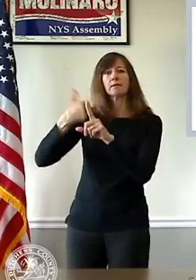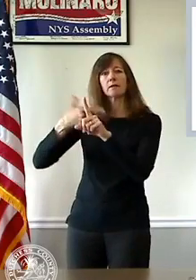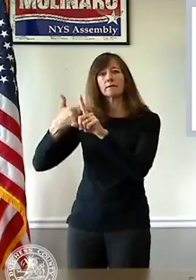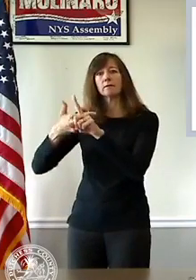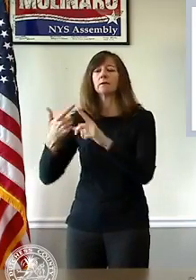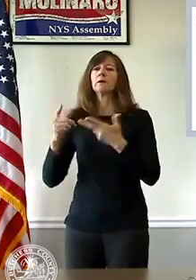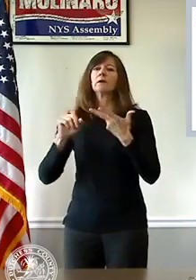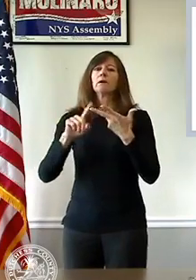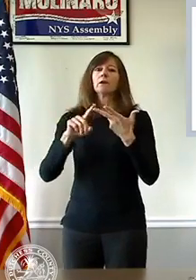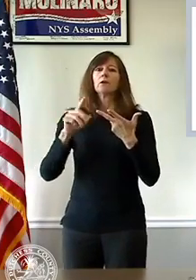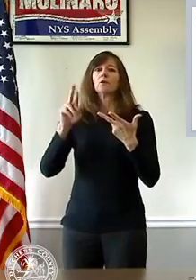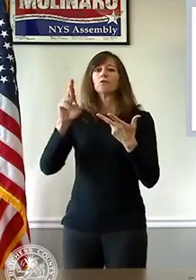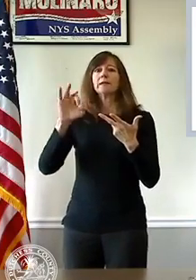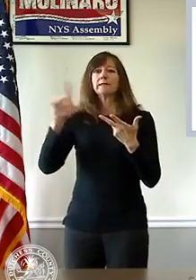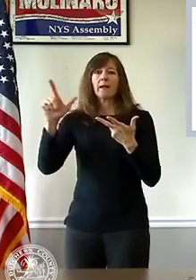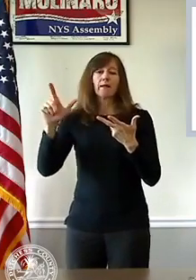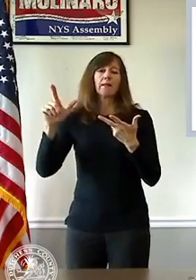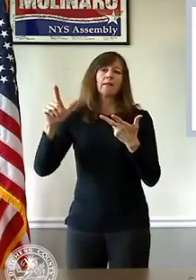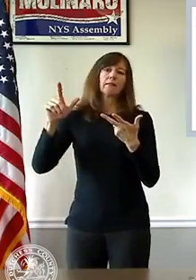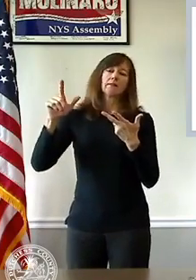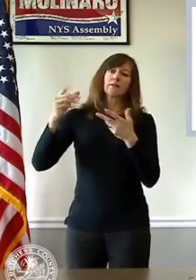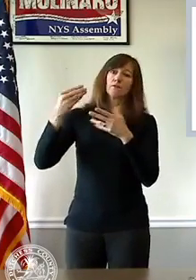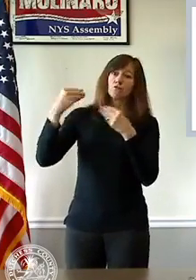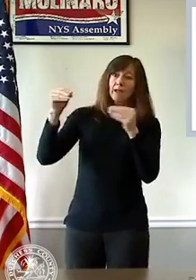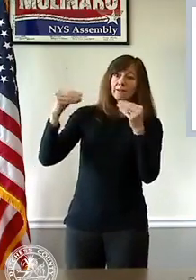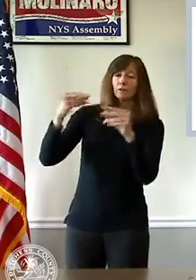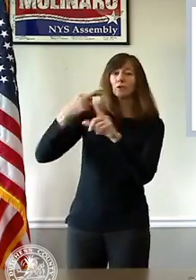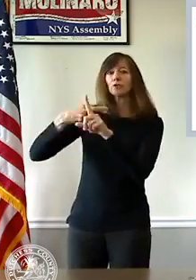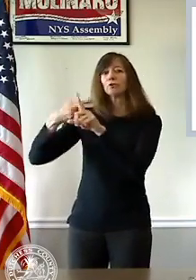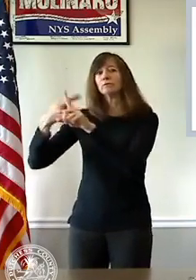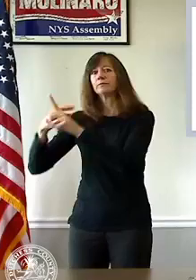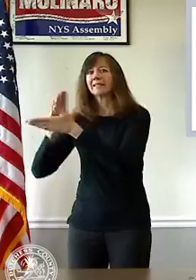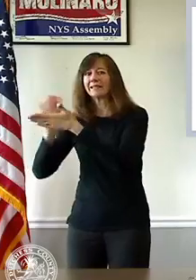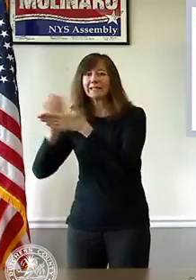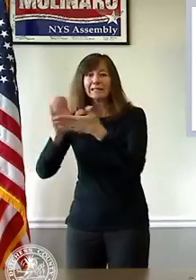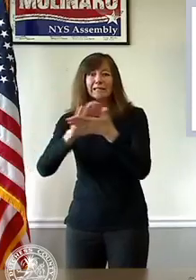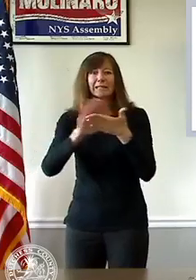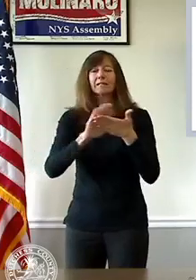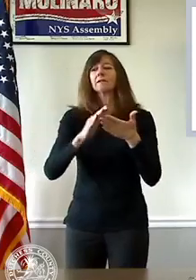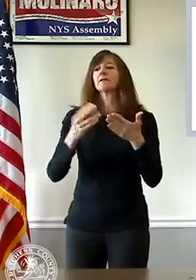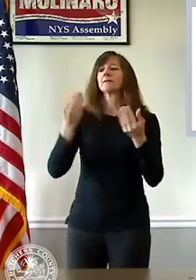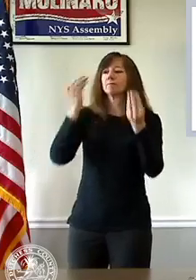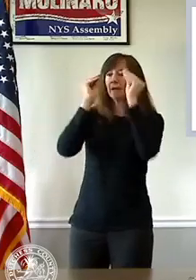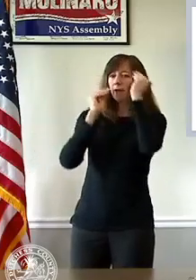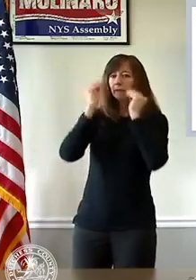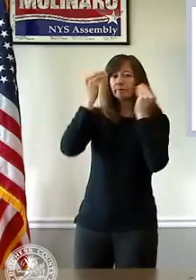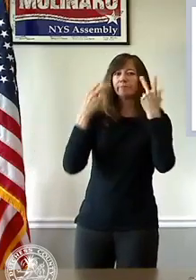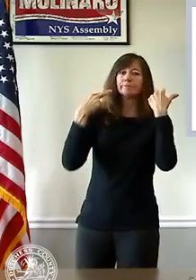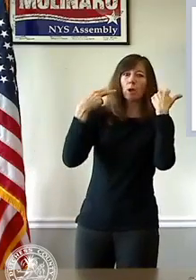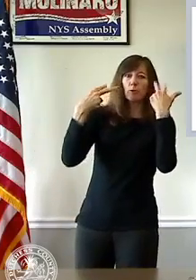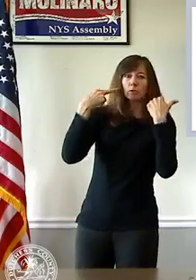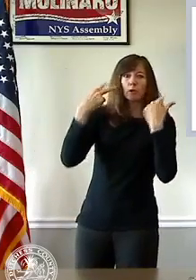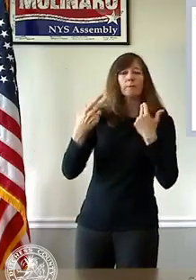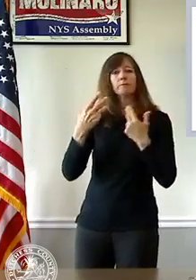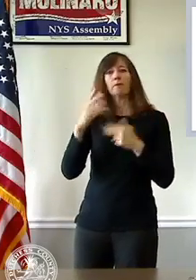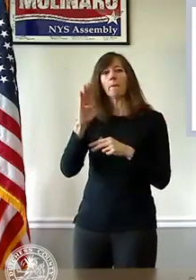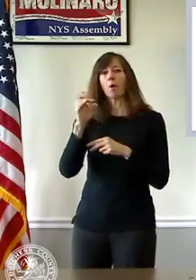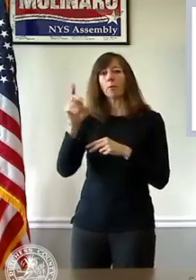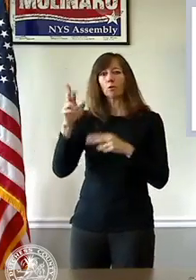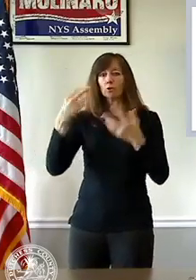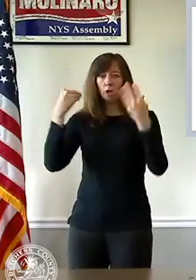retail rentals, repair, cleaning, commercial buildings, and hair salons and barbershops. Now, today